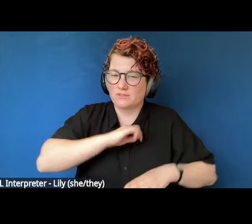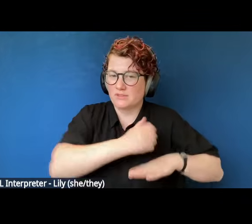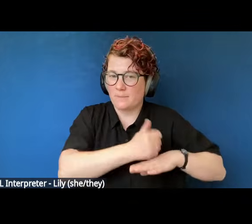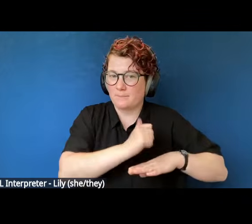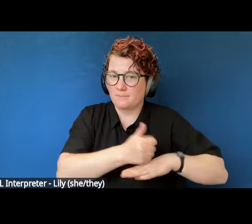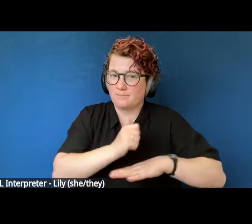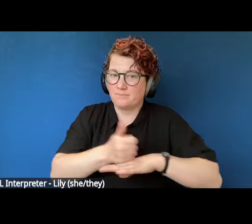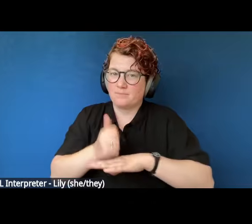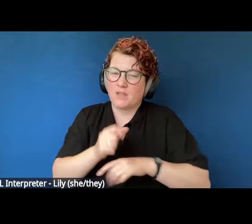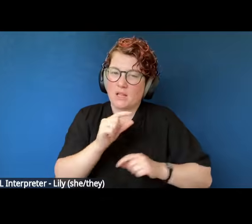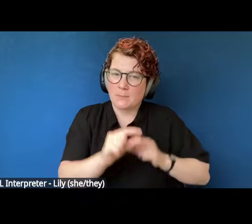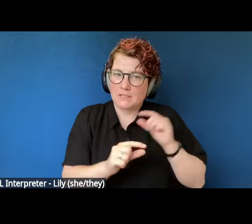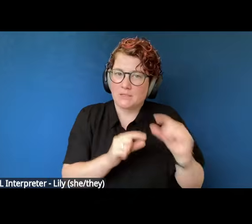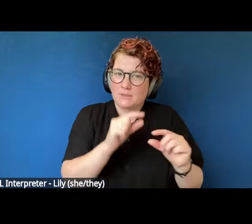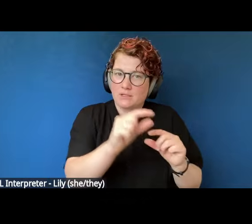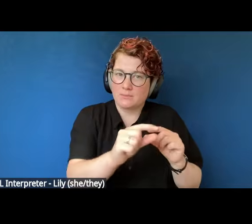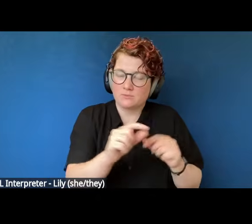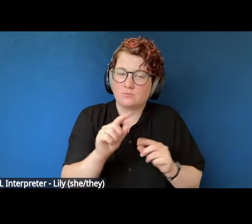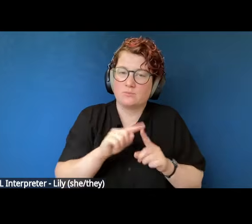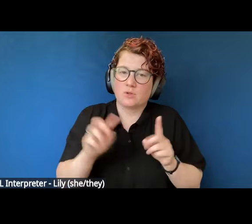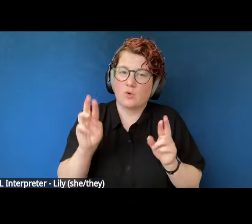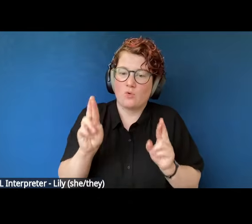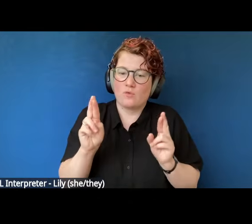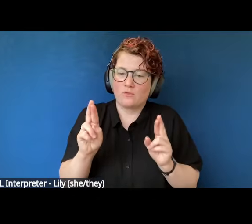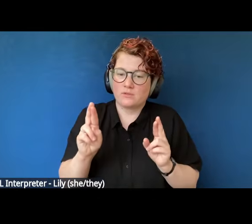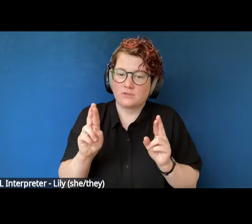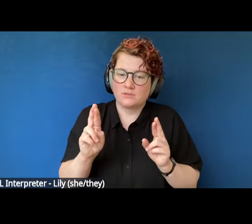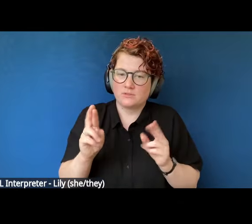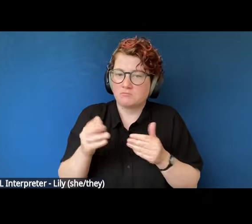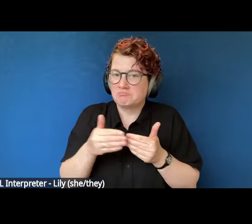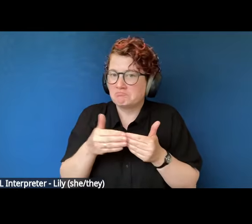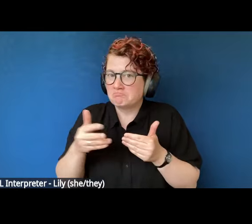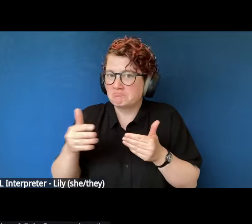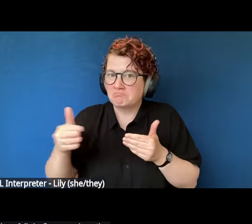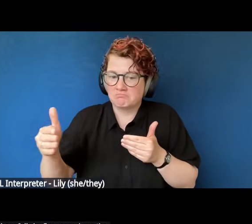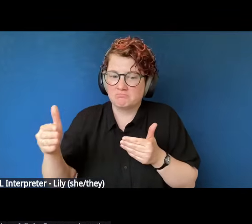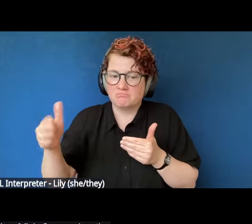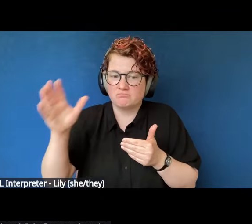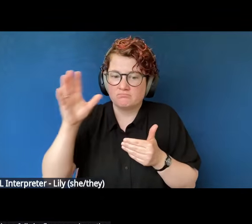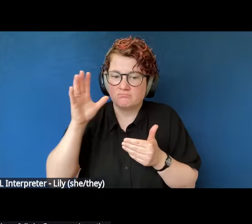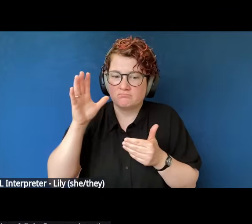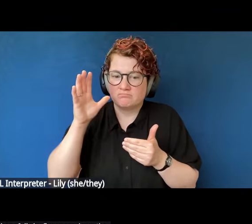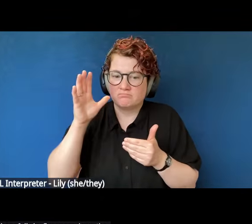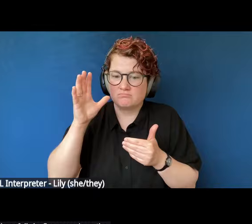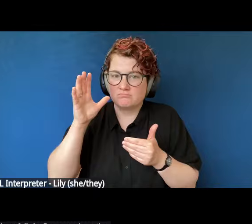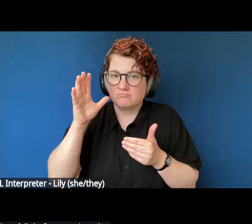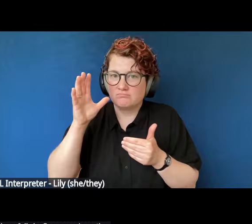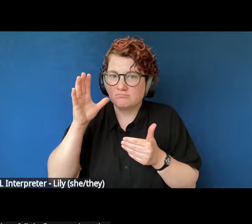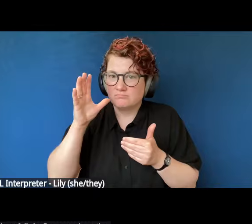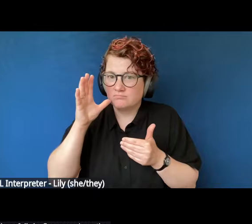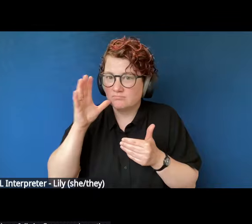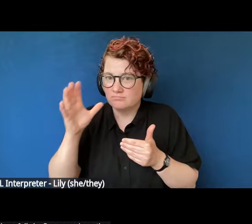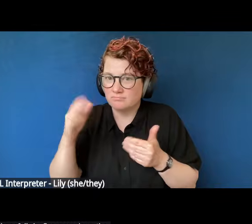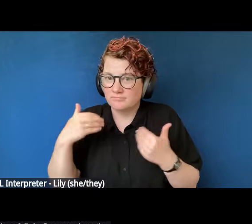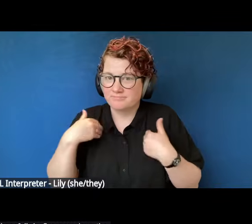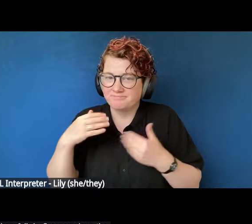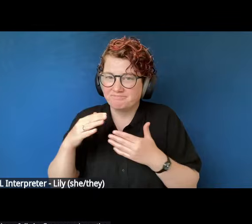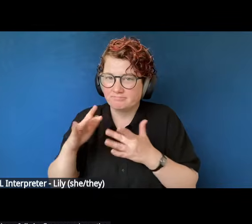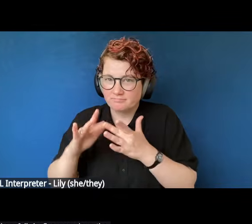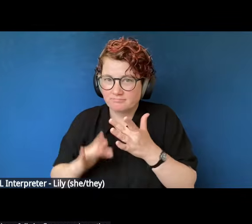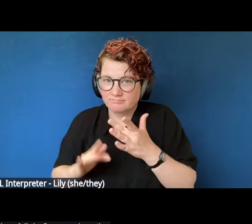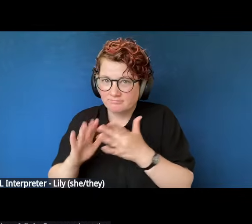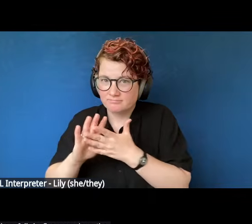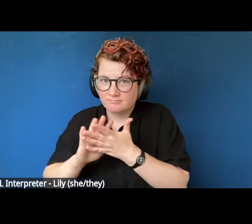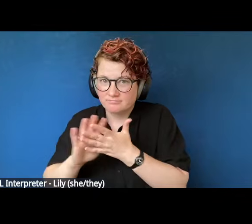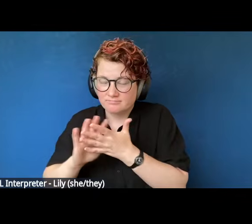little bit at a time, but hopefully by 5 years down the road, we're adding normal air sources. And then we're also